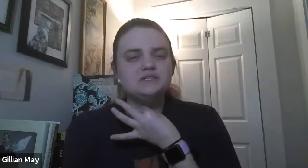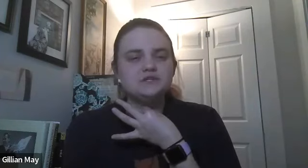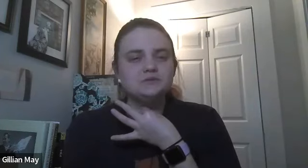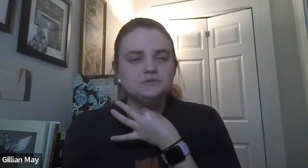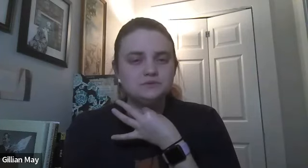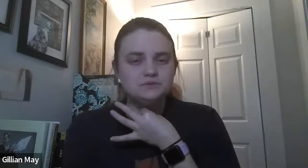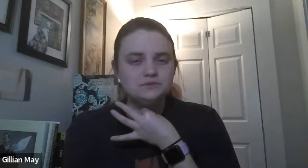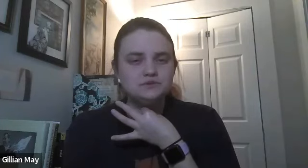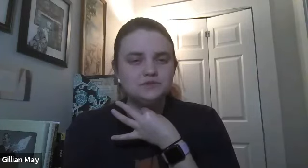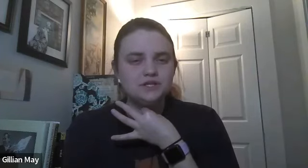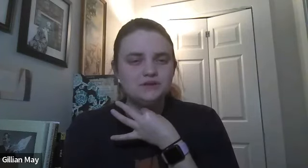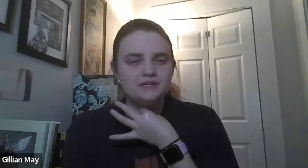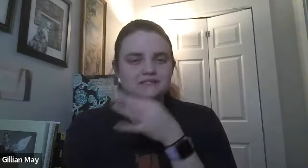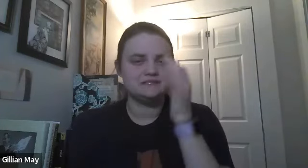to curious.